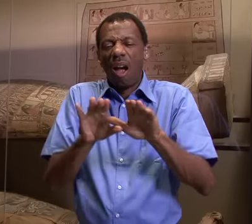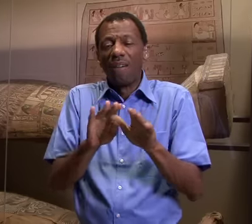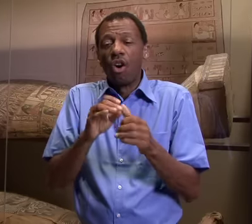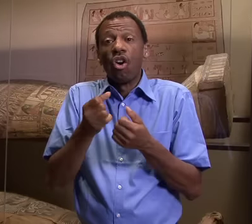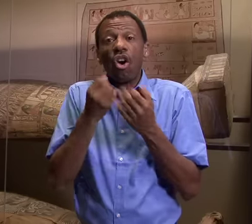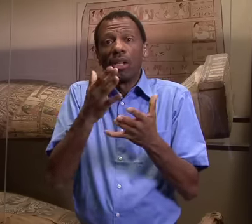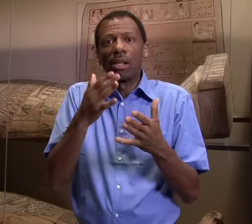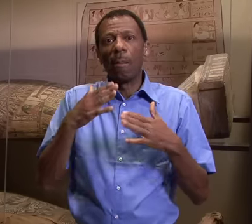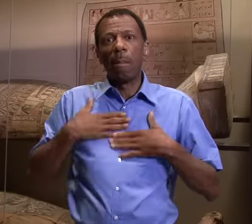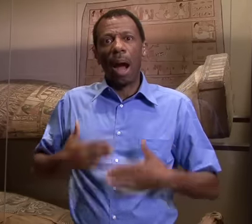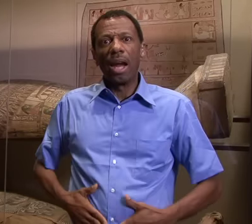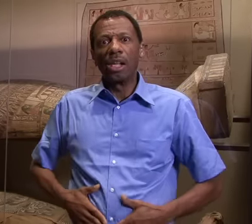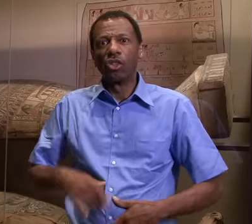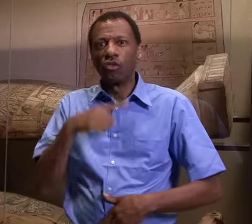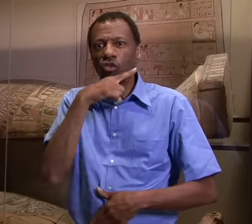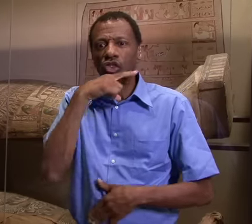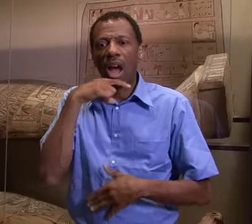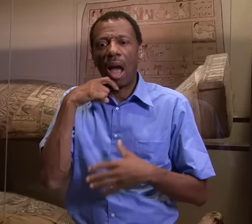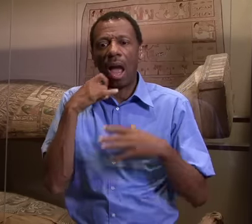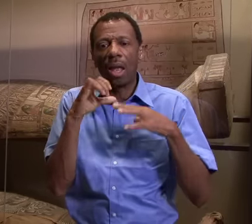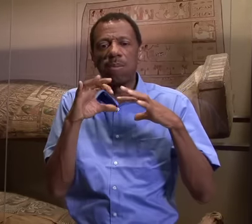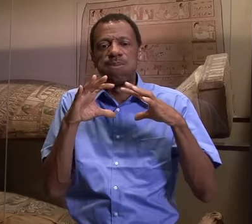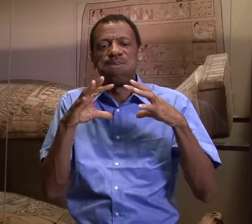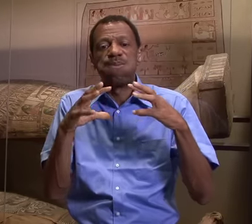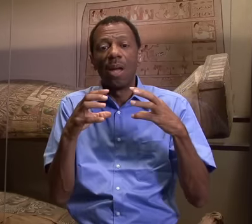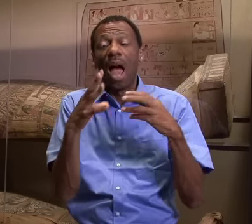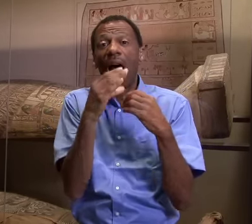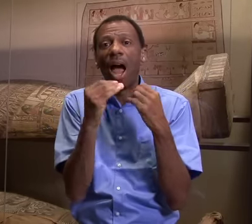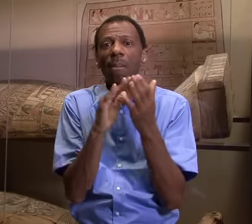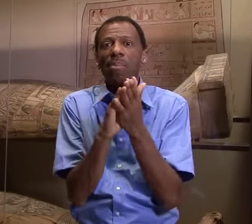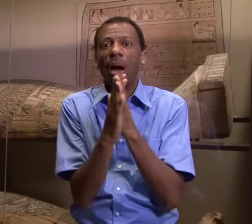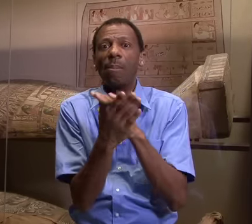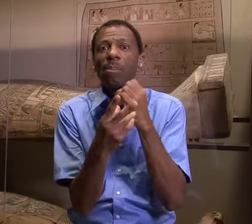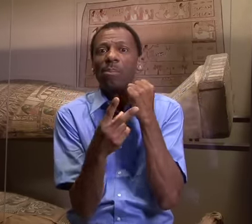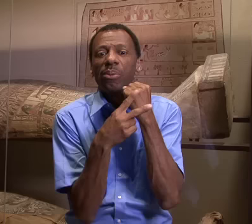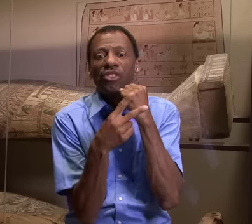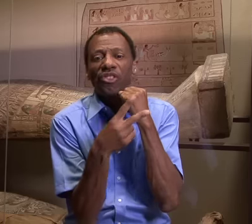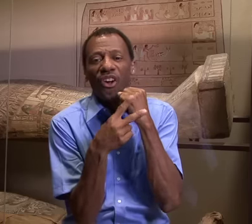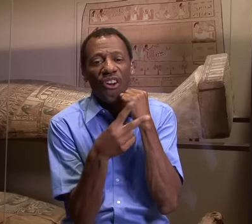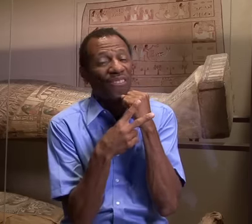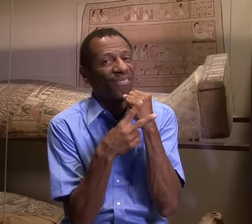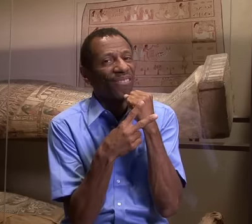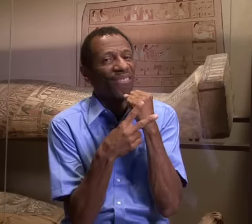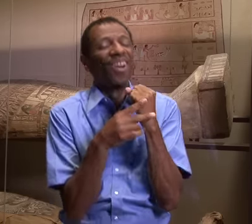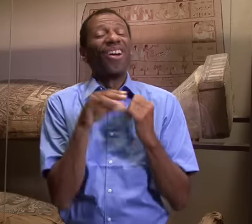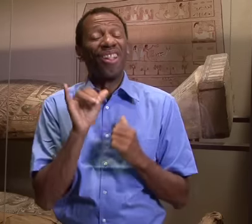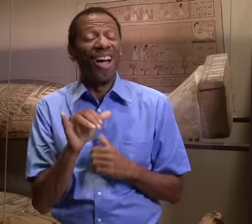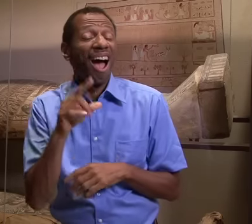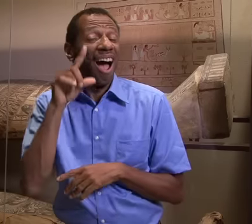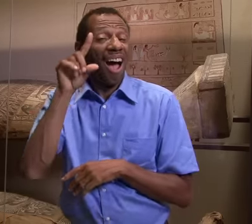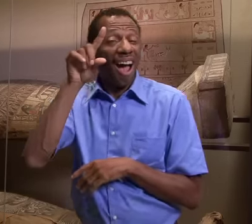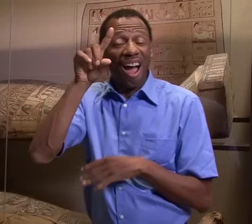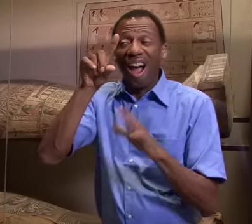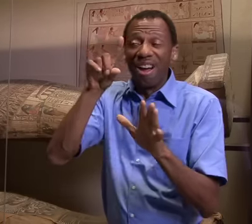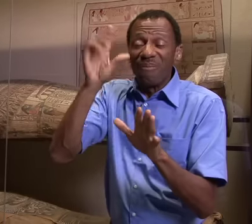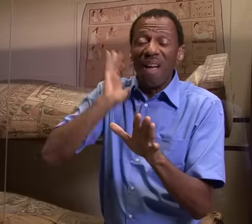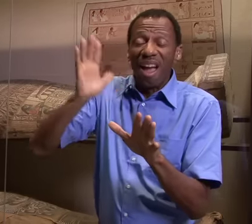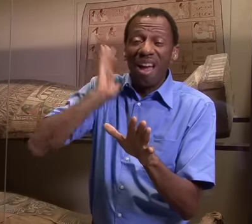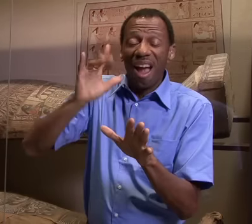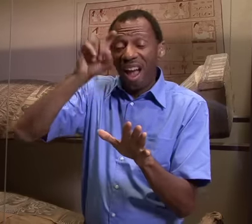in the desert. The combination of the hot sun, dry climate, and sand-filled graves caused the